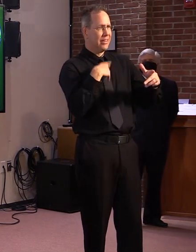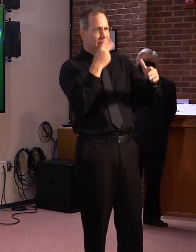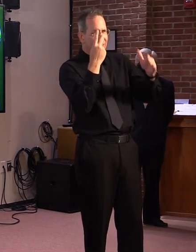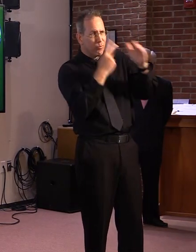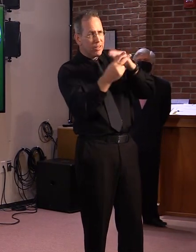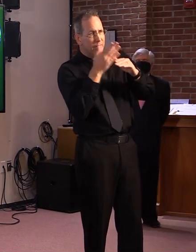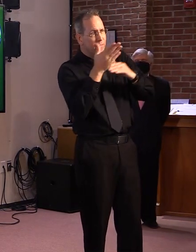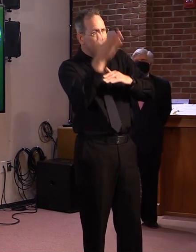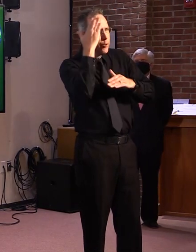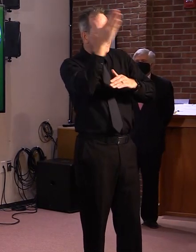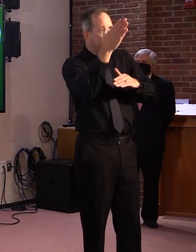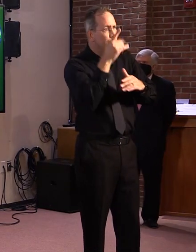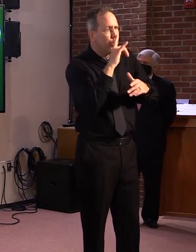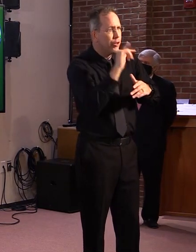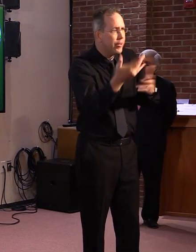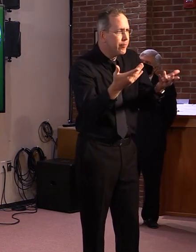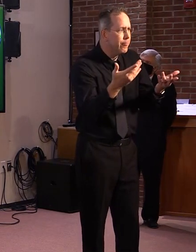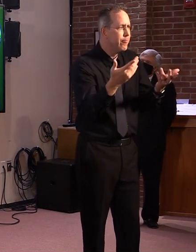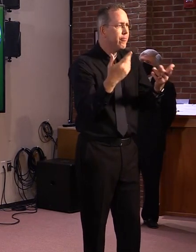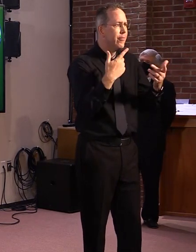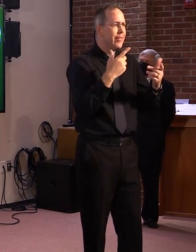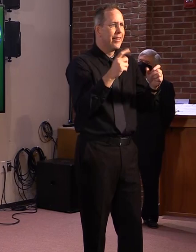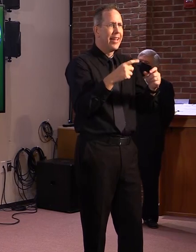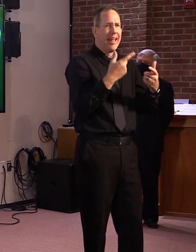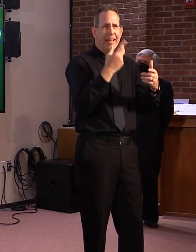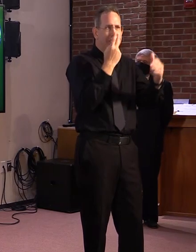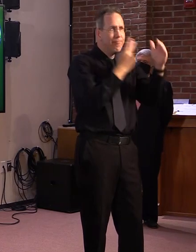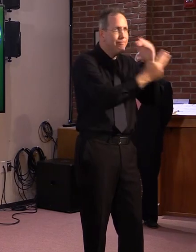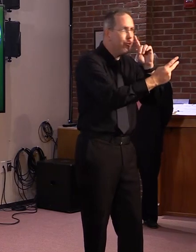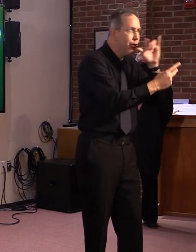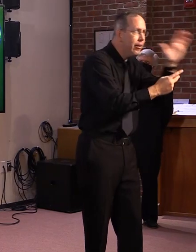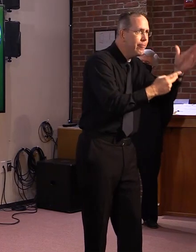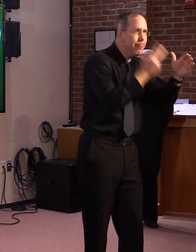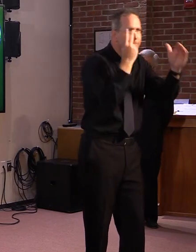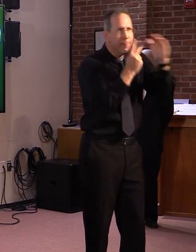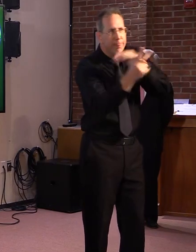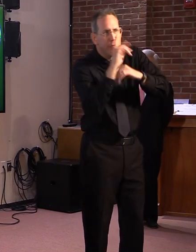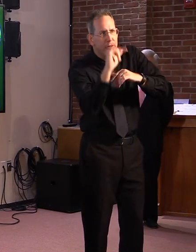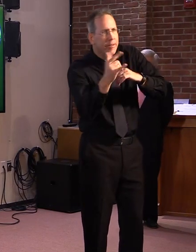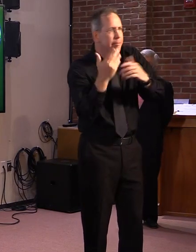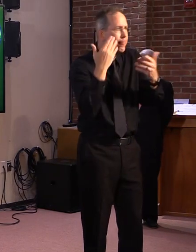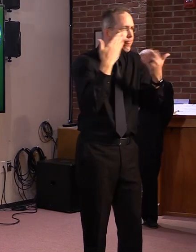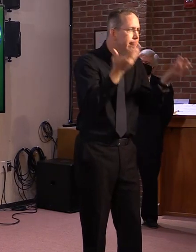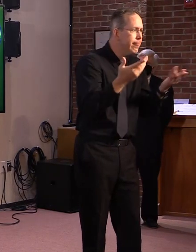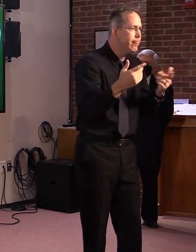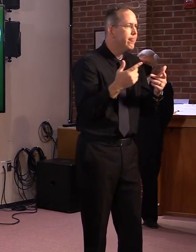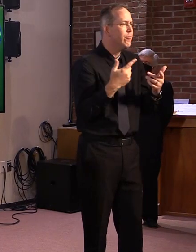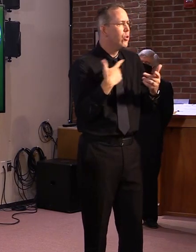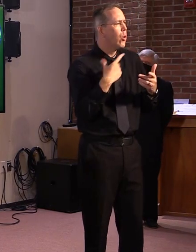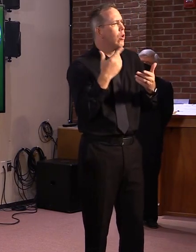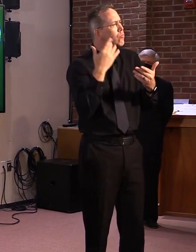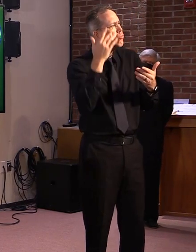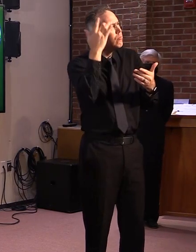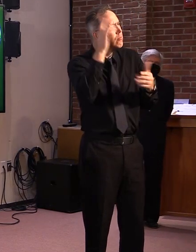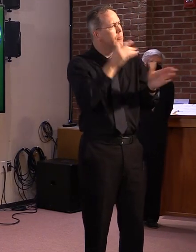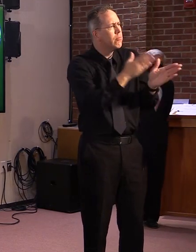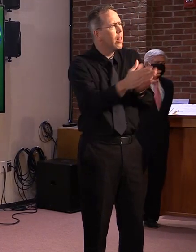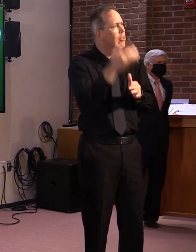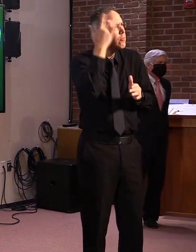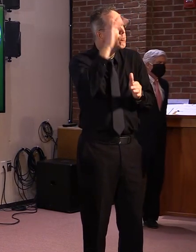But as long as they put provisions in place where there's some caution to the wind, so to